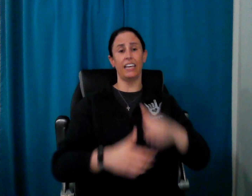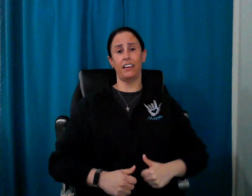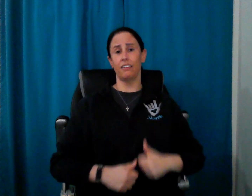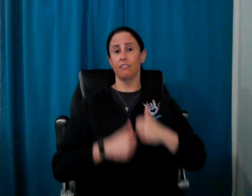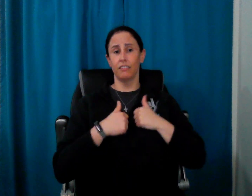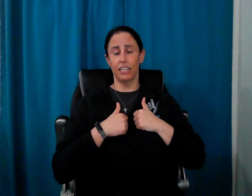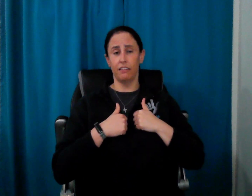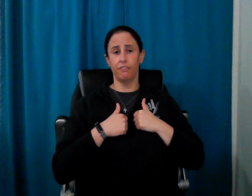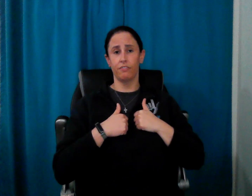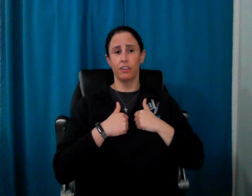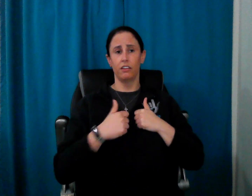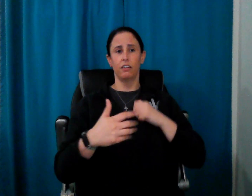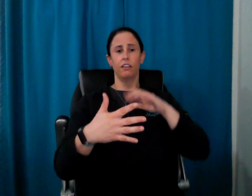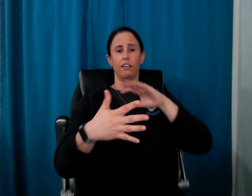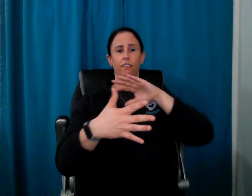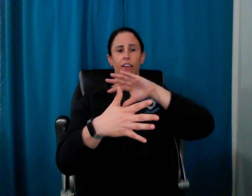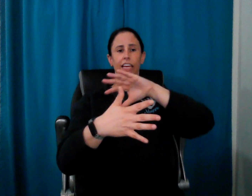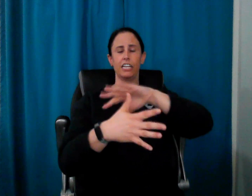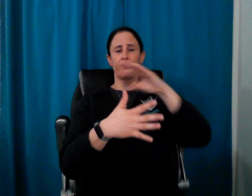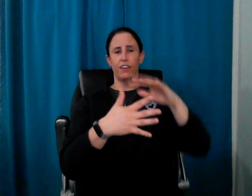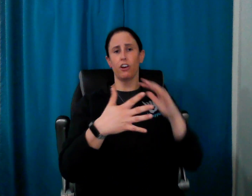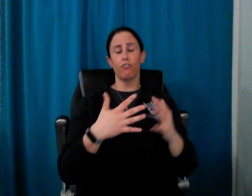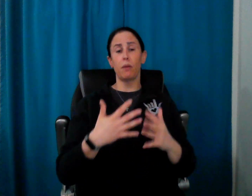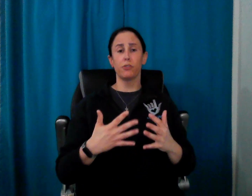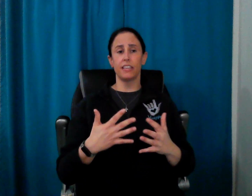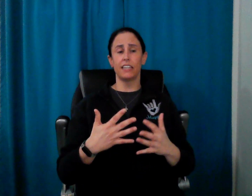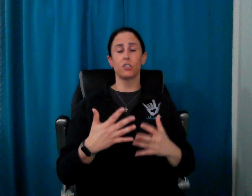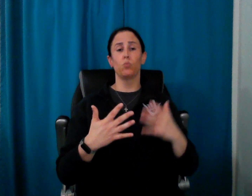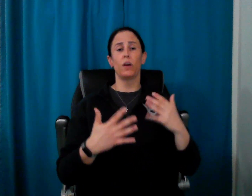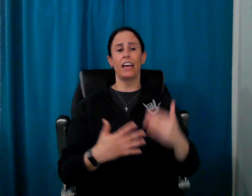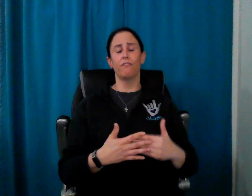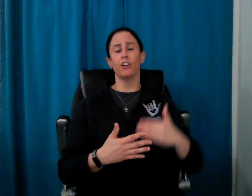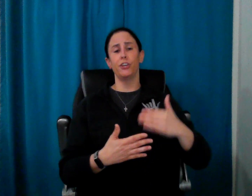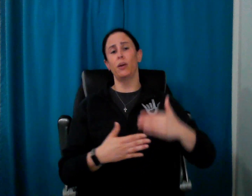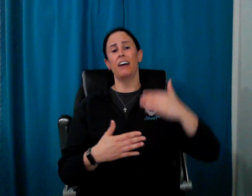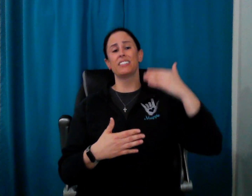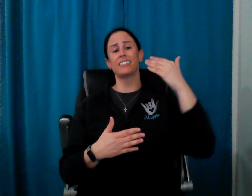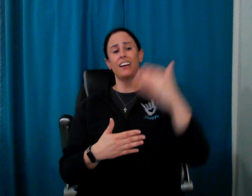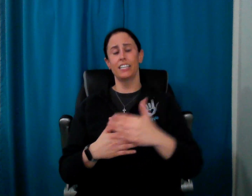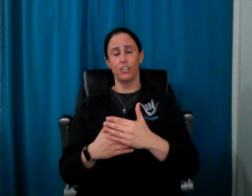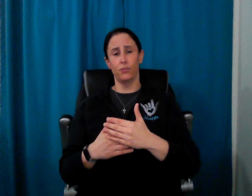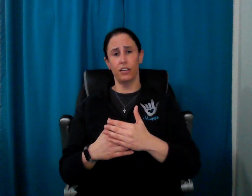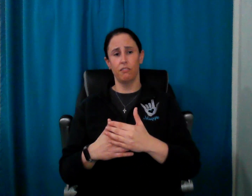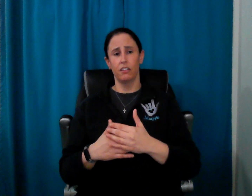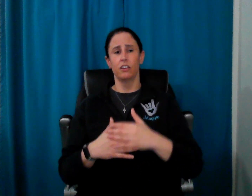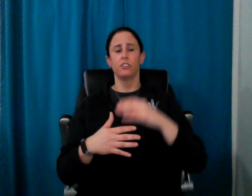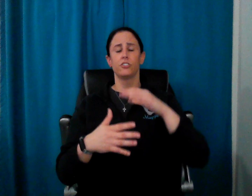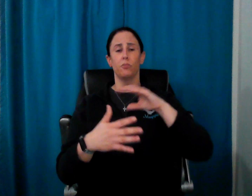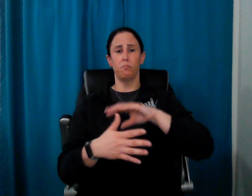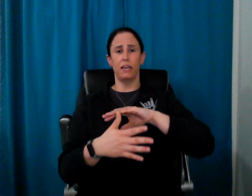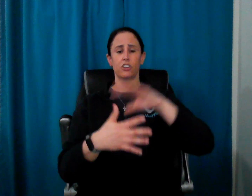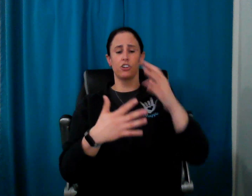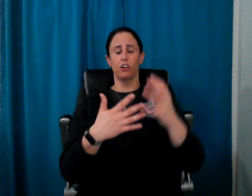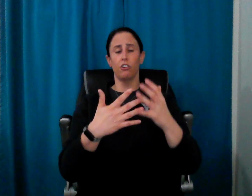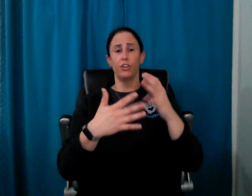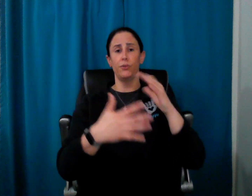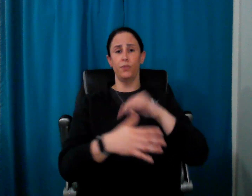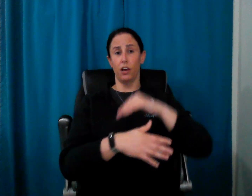he live. Each finger represents whatever you have assigned to it. So make sure you